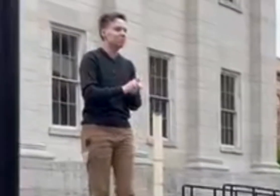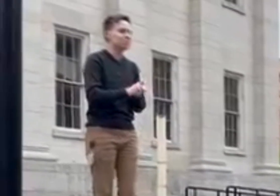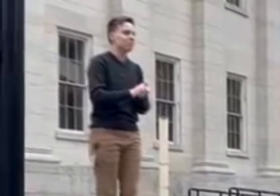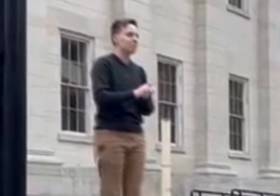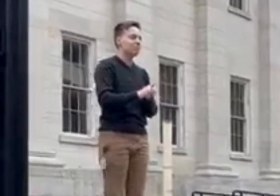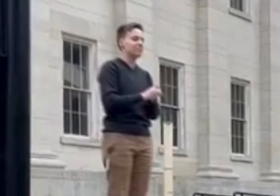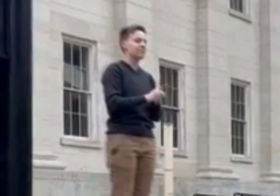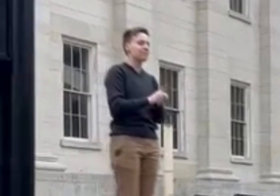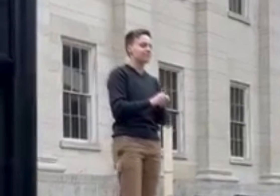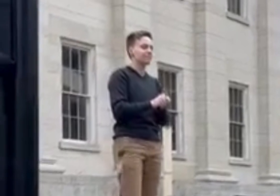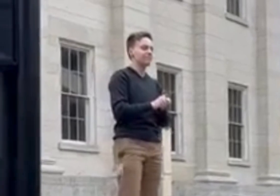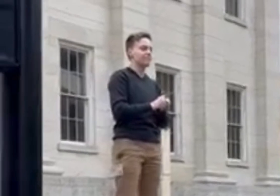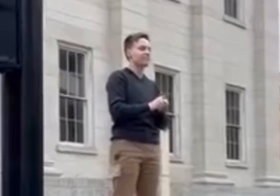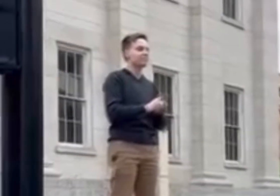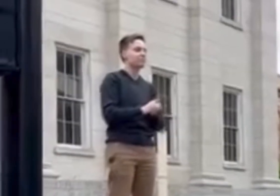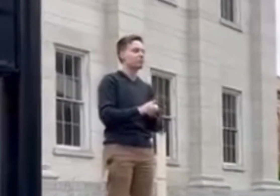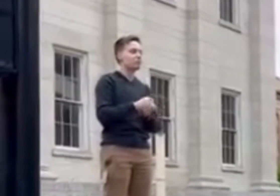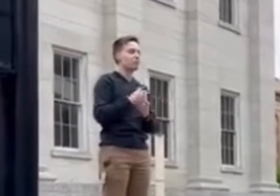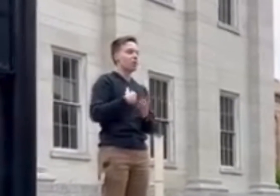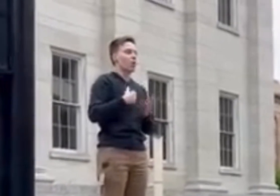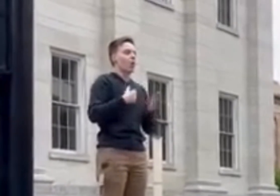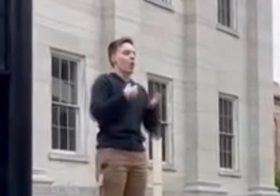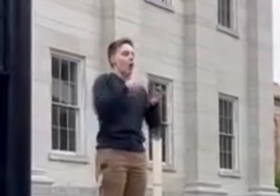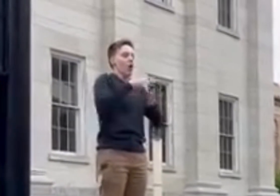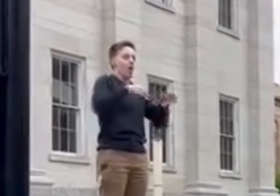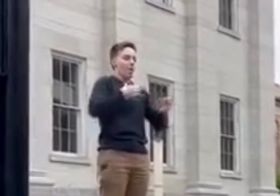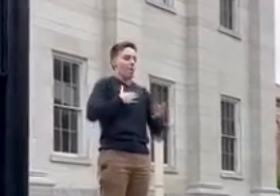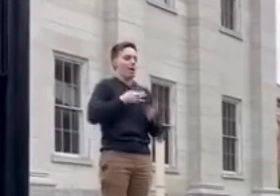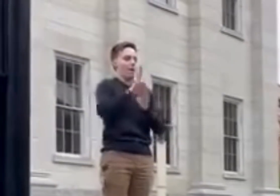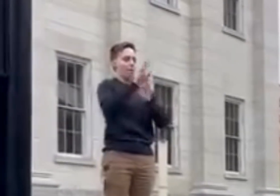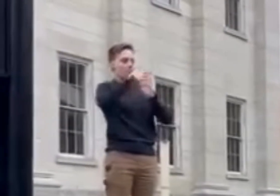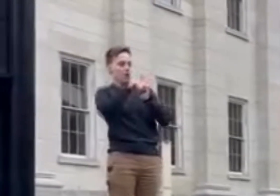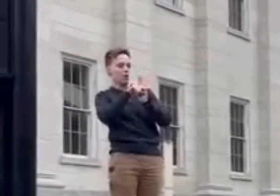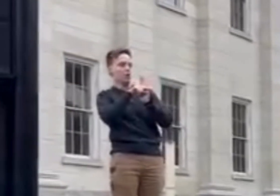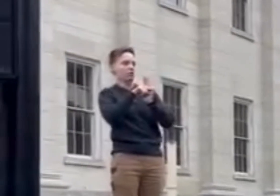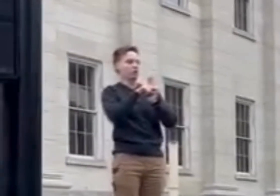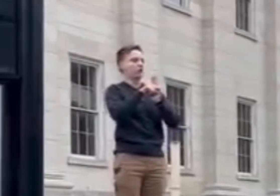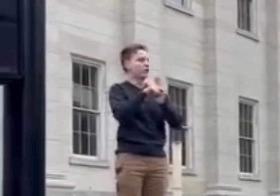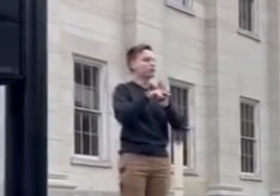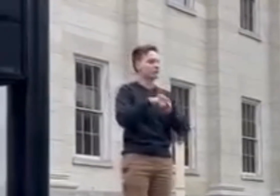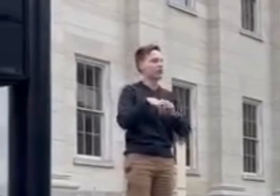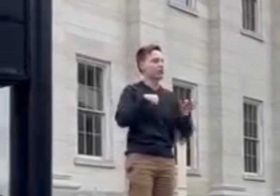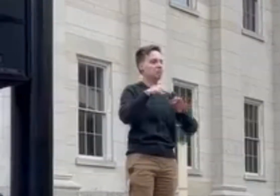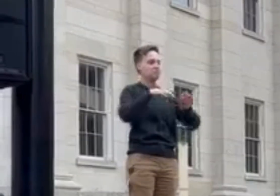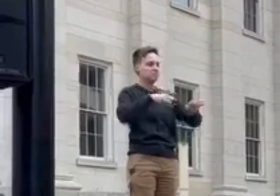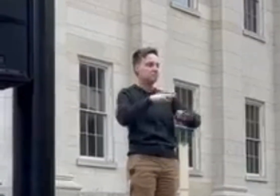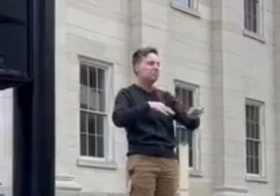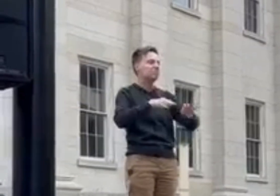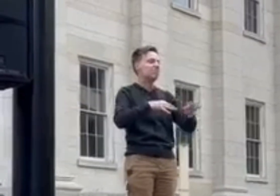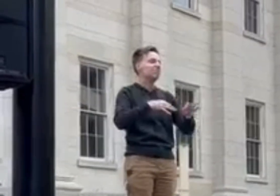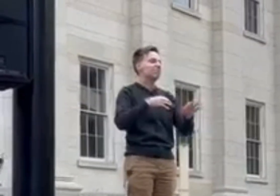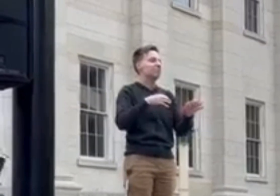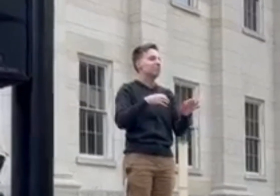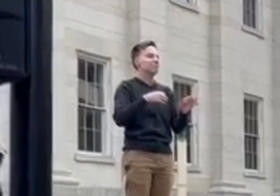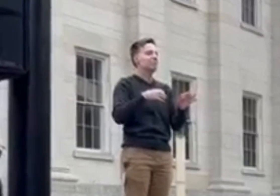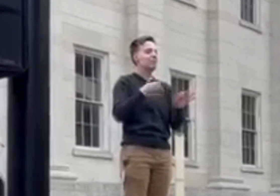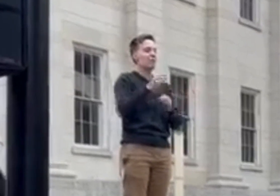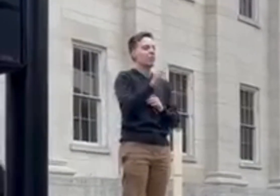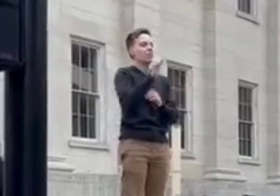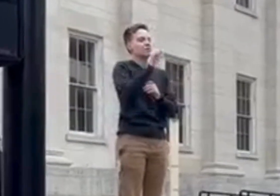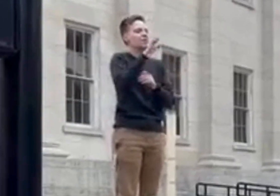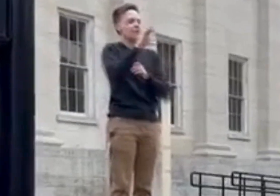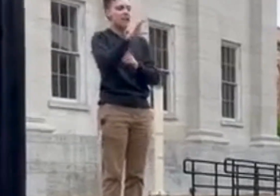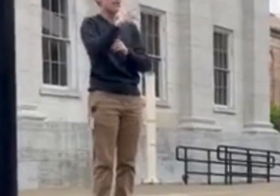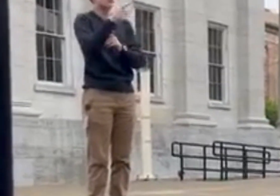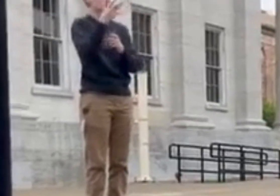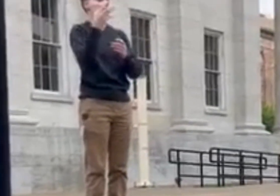Well, I want to tell you a little bit about my background and where I came from. It won't take more than a couple of seconds of hearing my voice for